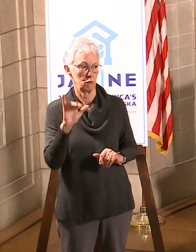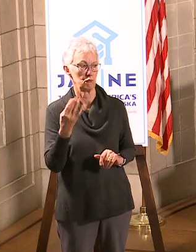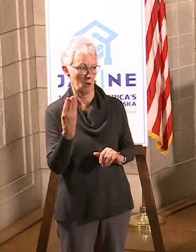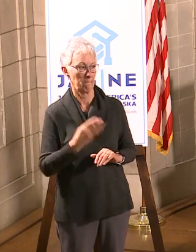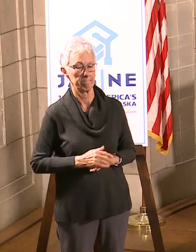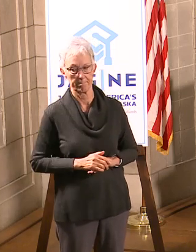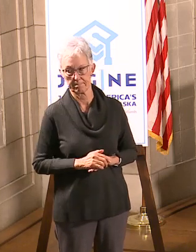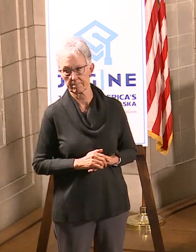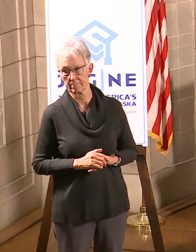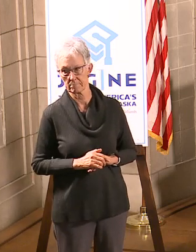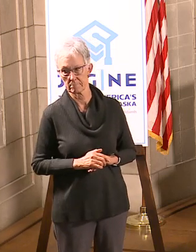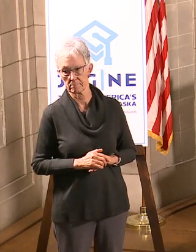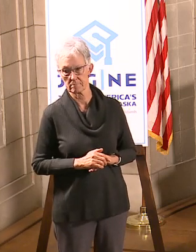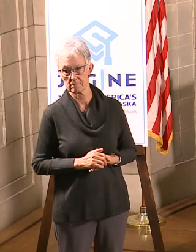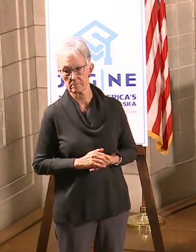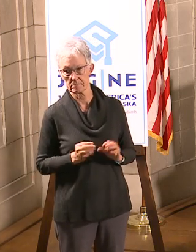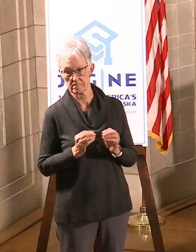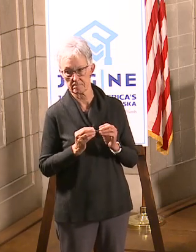Other questions?